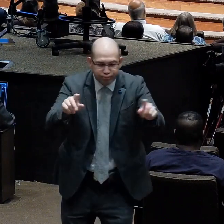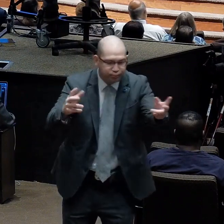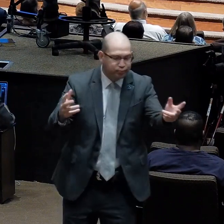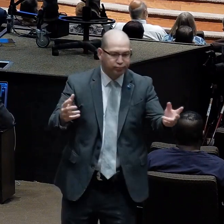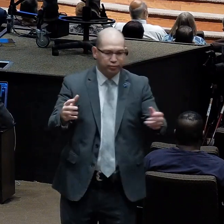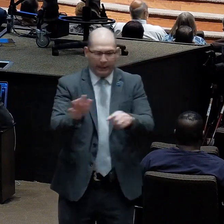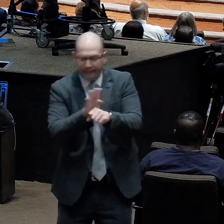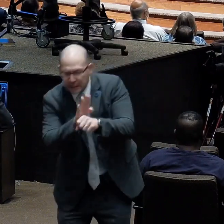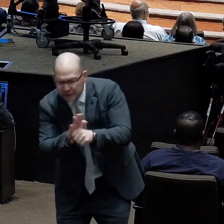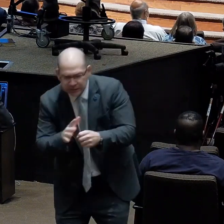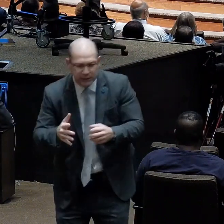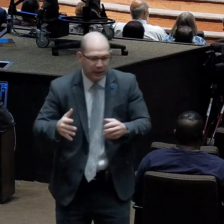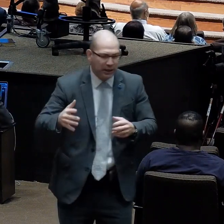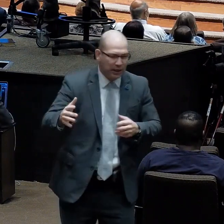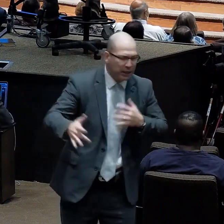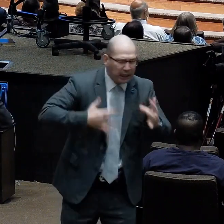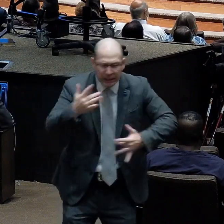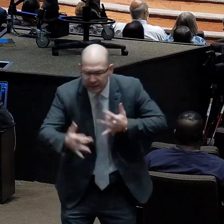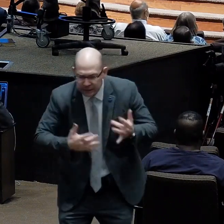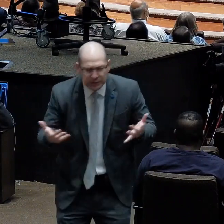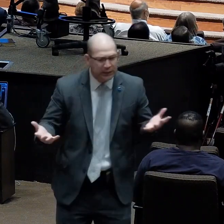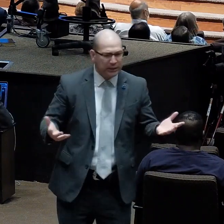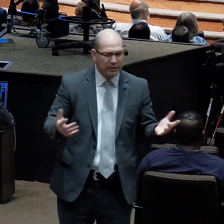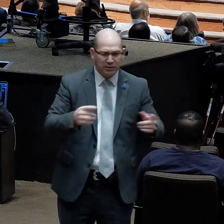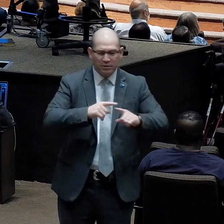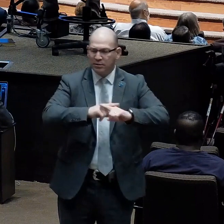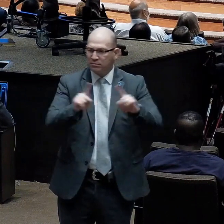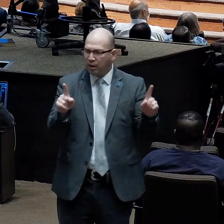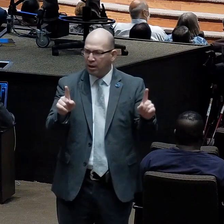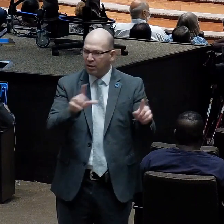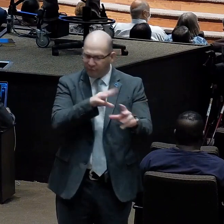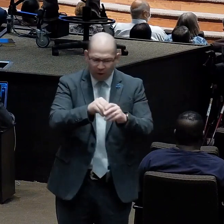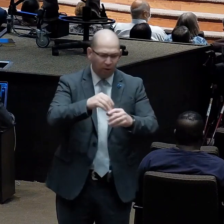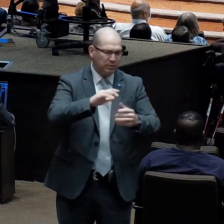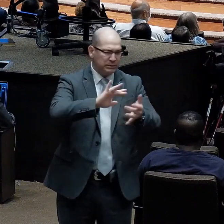to say what is and what isn't. Everyone can deal with that. Let me just say this tonight.